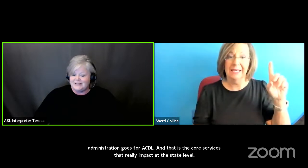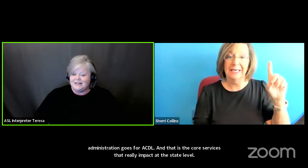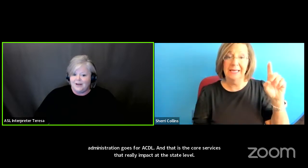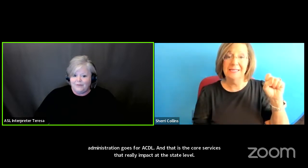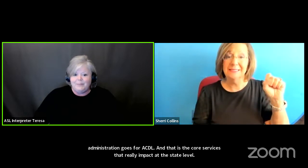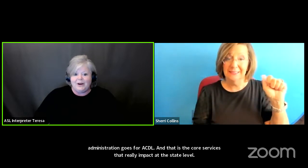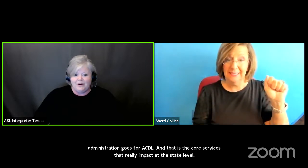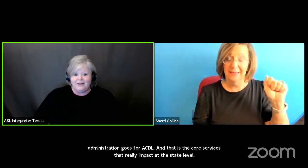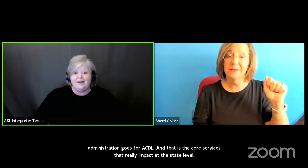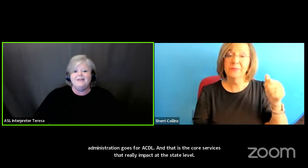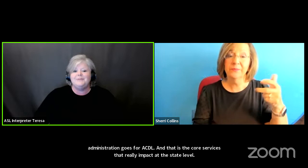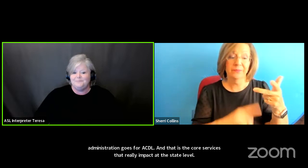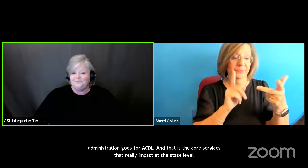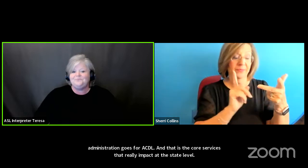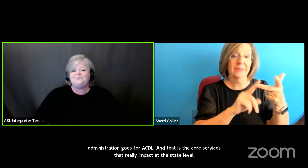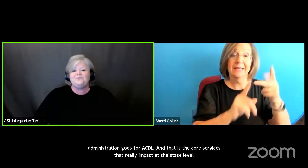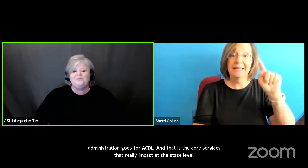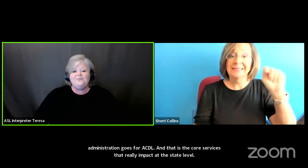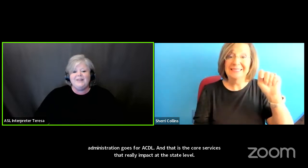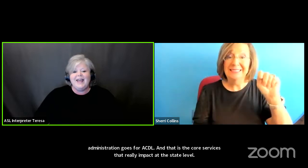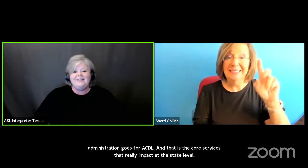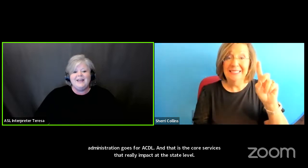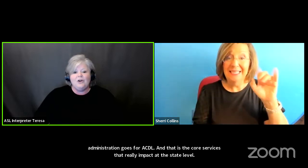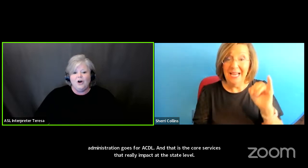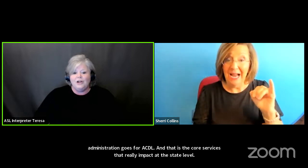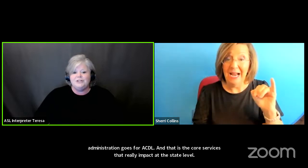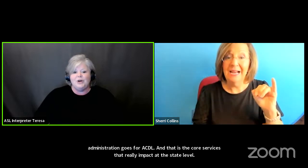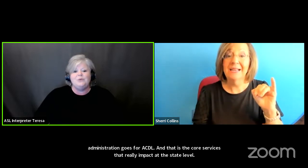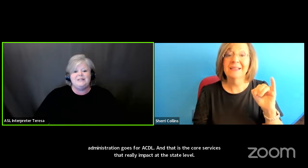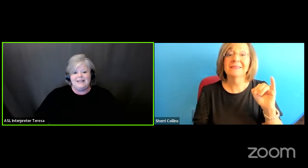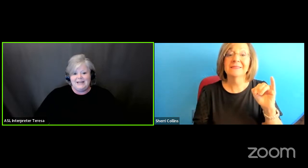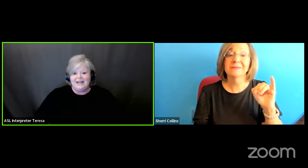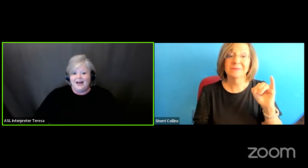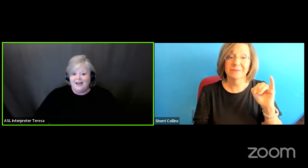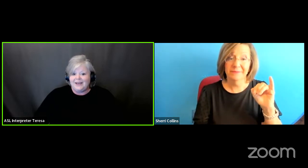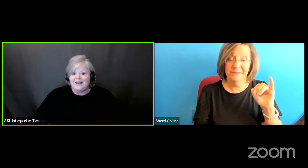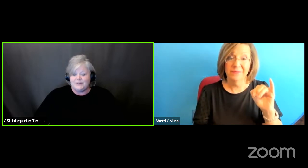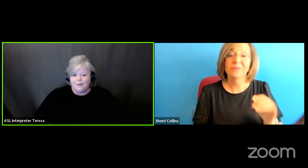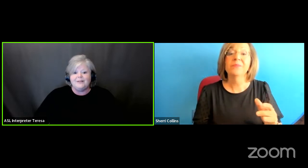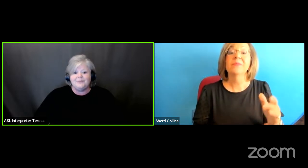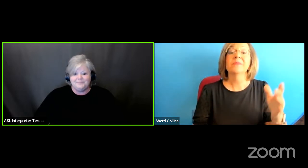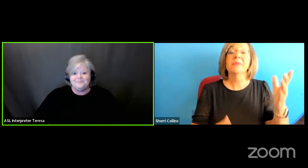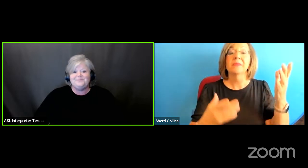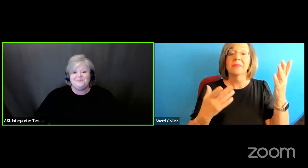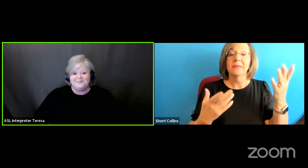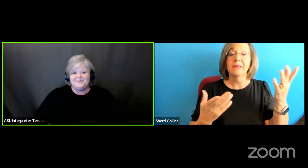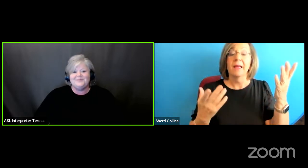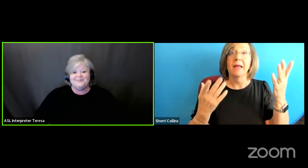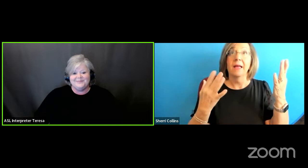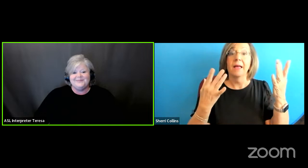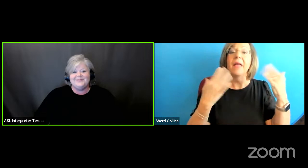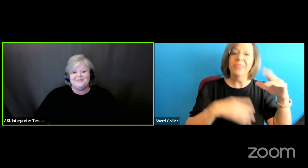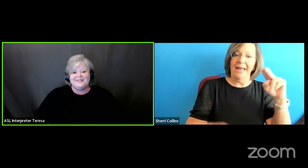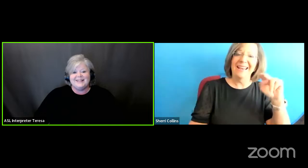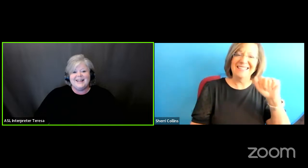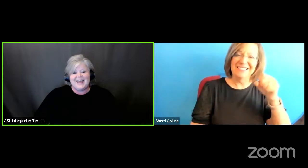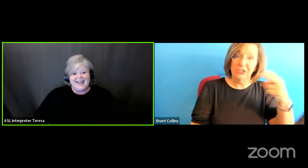Senior Citizens of America, and then also TDI as well.